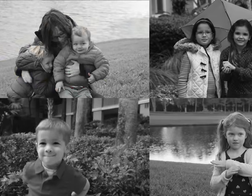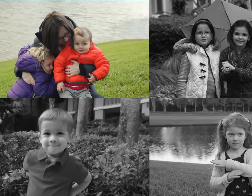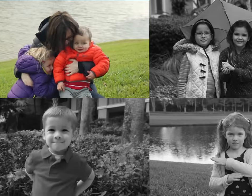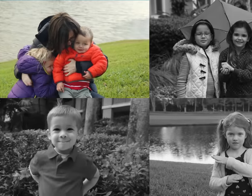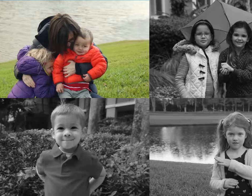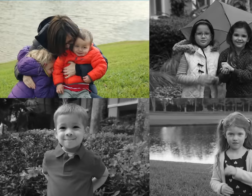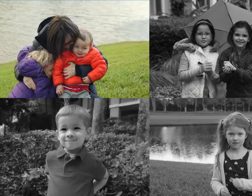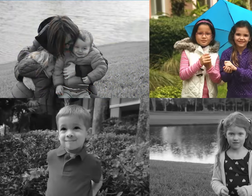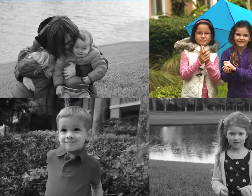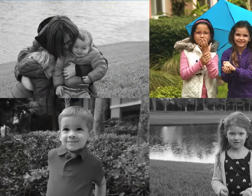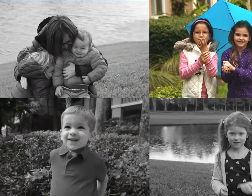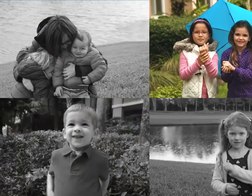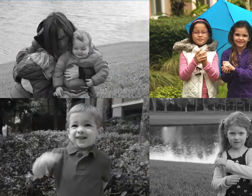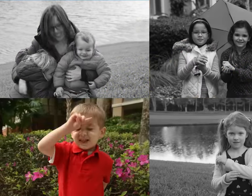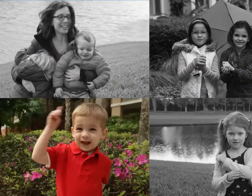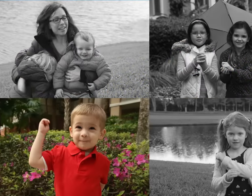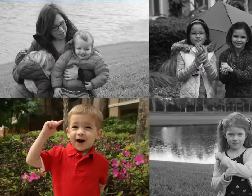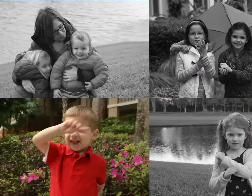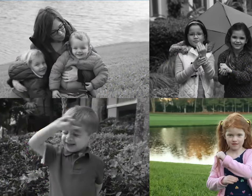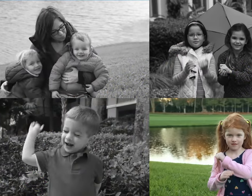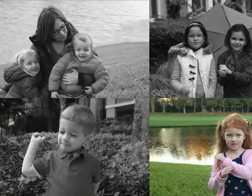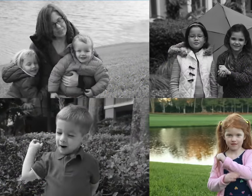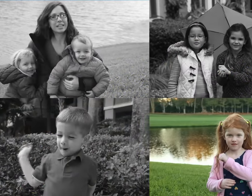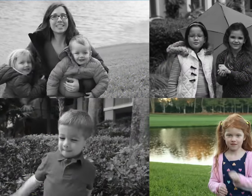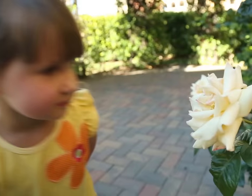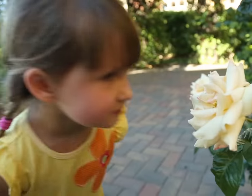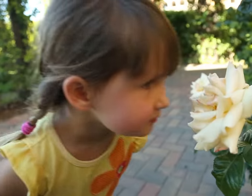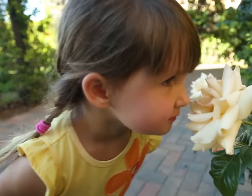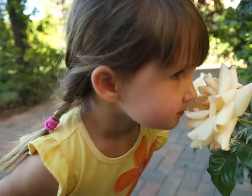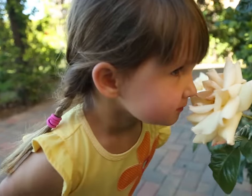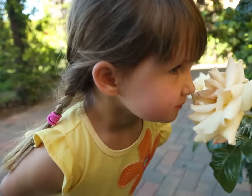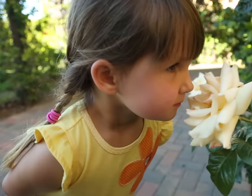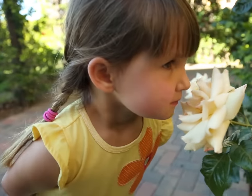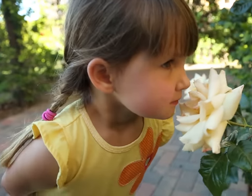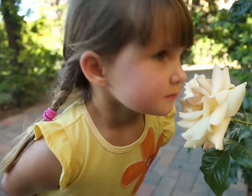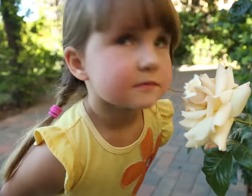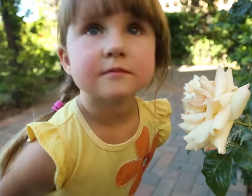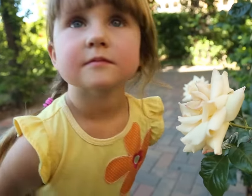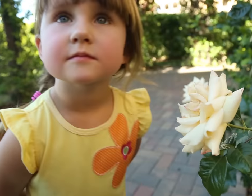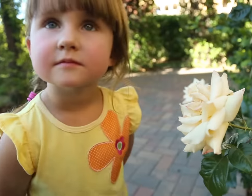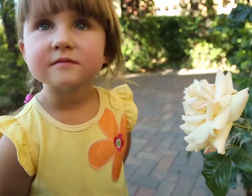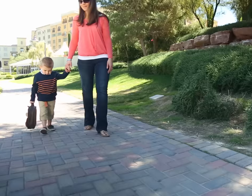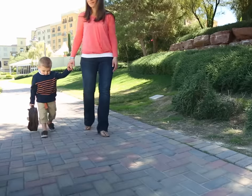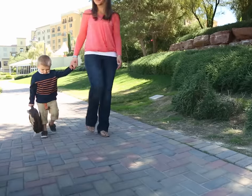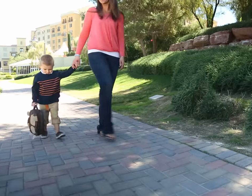Winter, spring, summer, fall. Seasons change, I love them all.